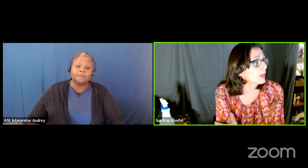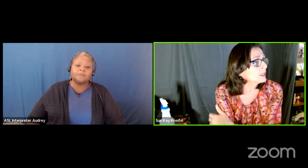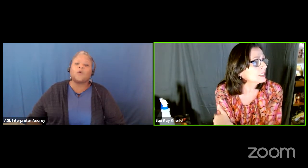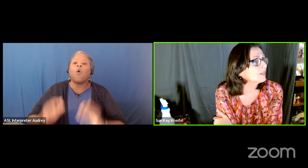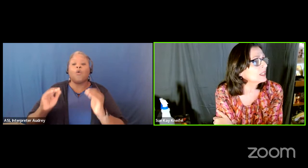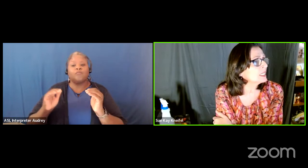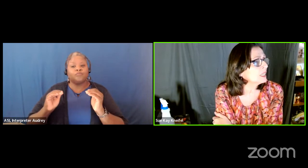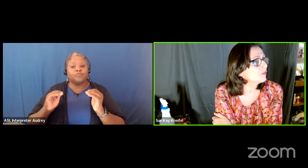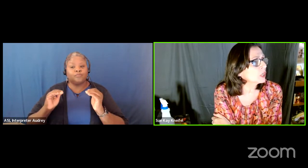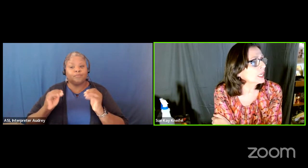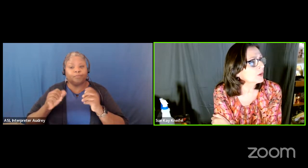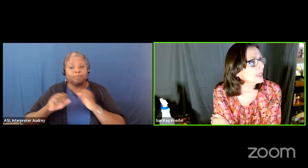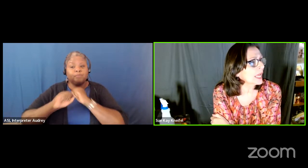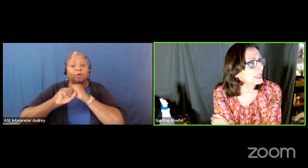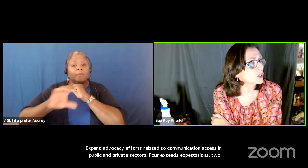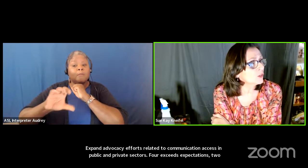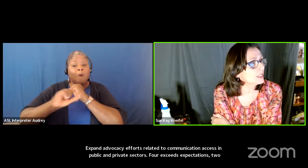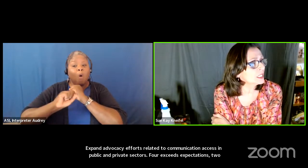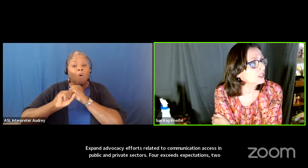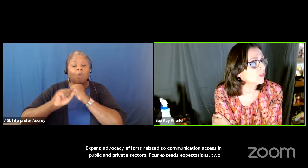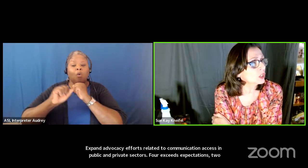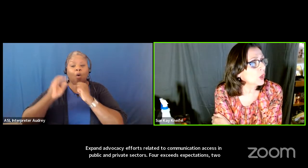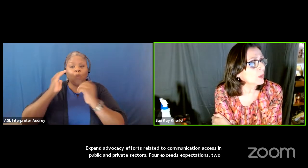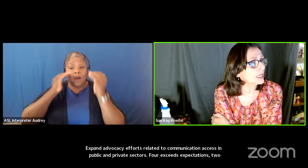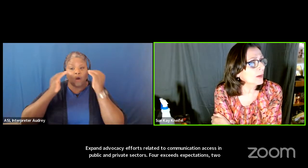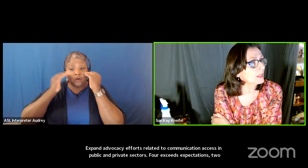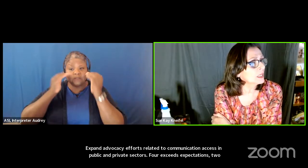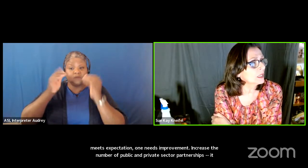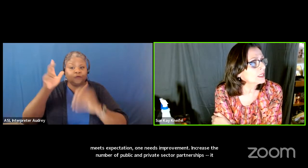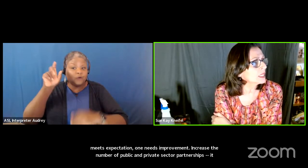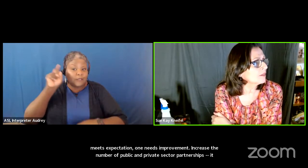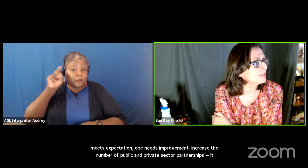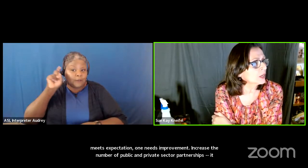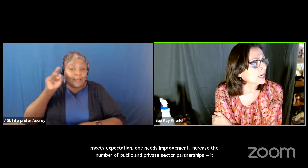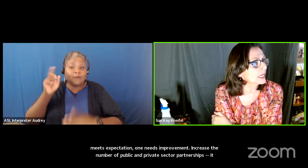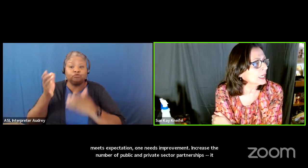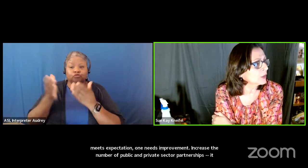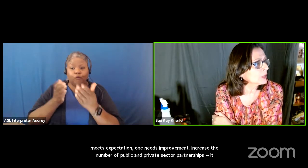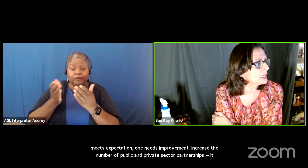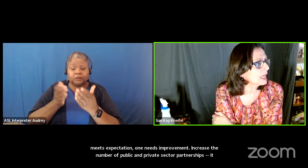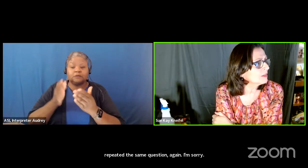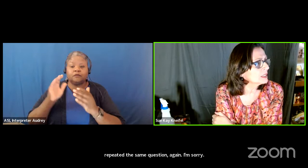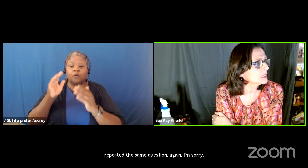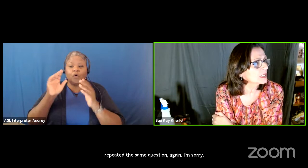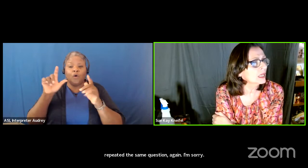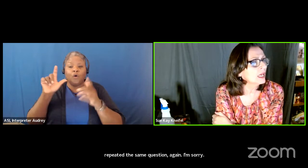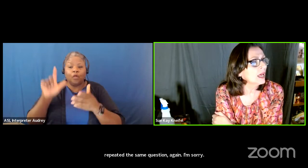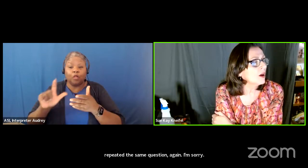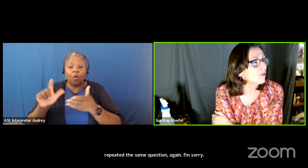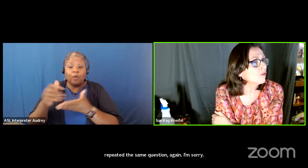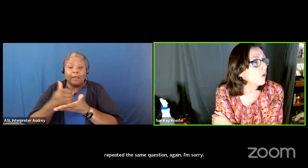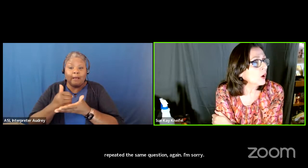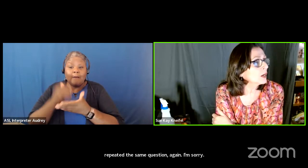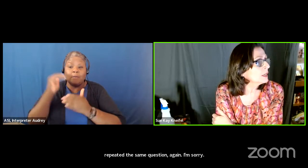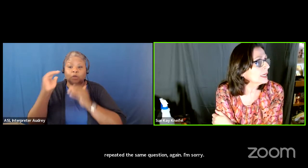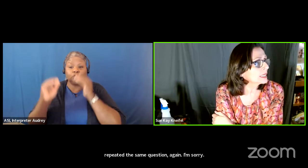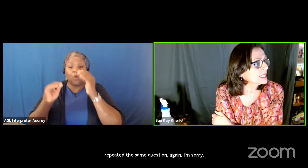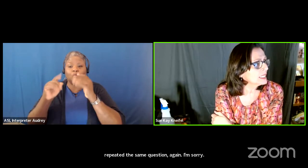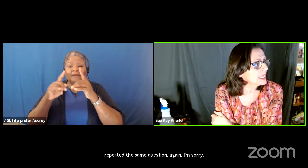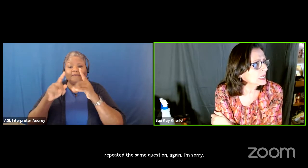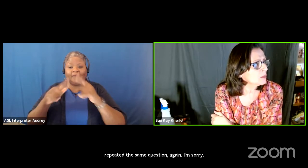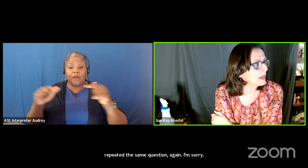Promote awareness of the need for hearing aid services for low-income adults and varying hearing levels.